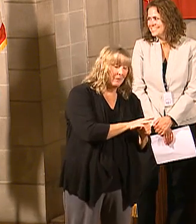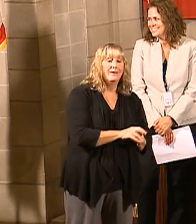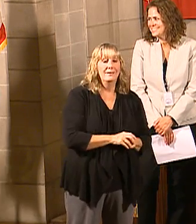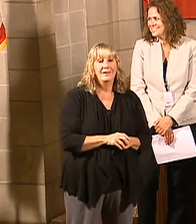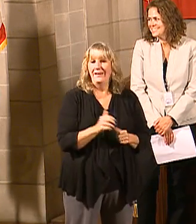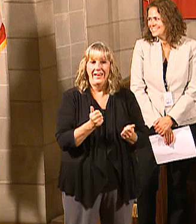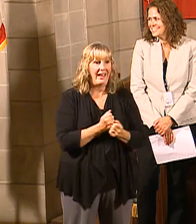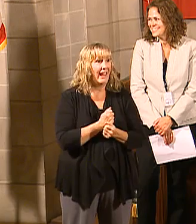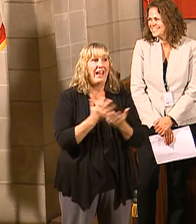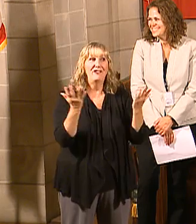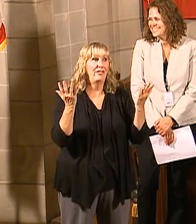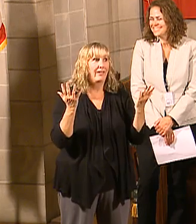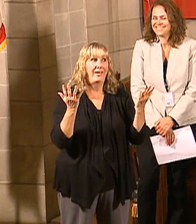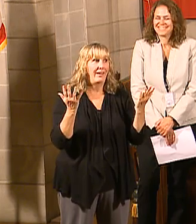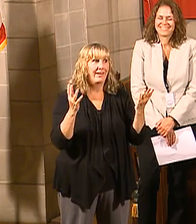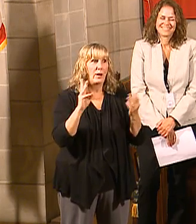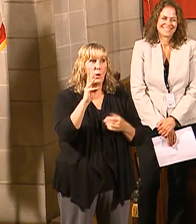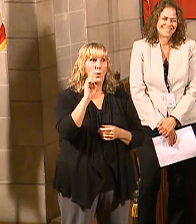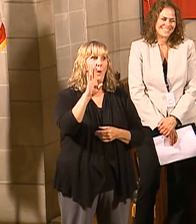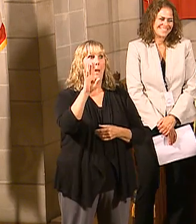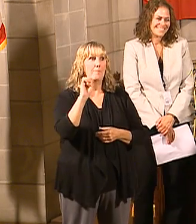that is driven. This